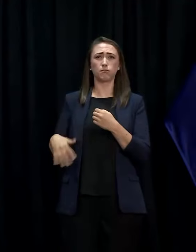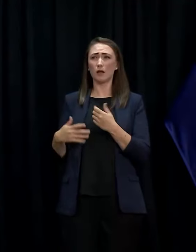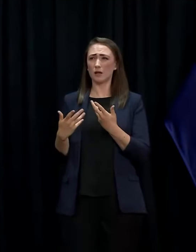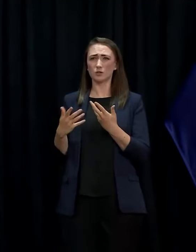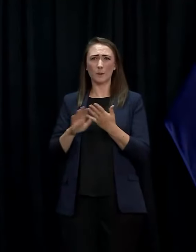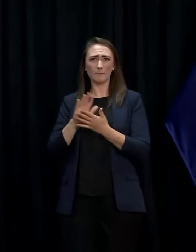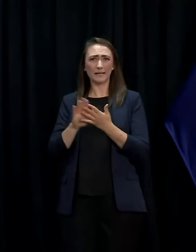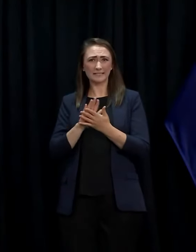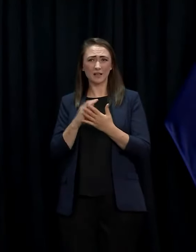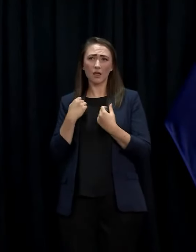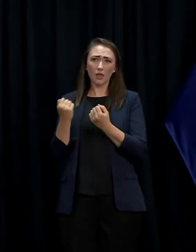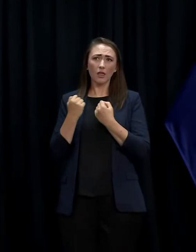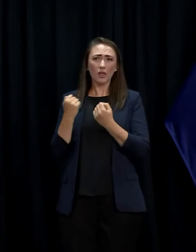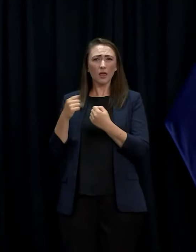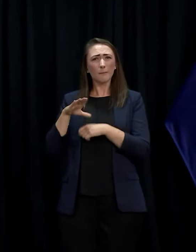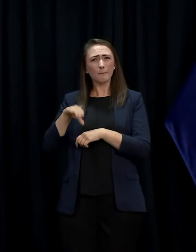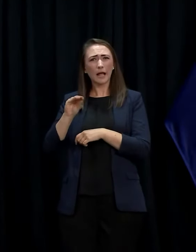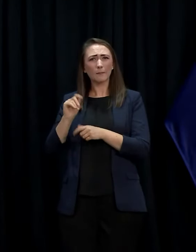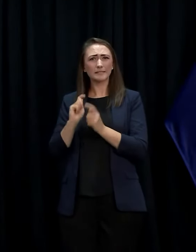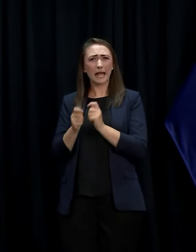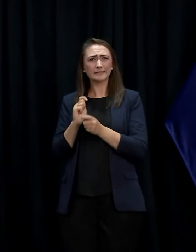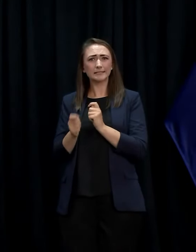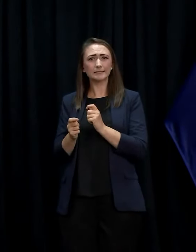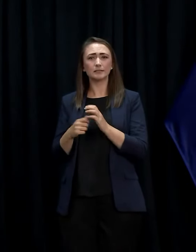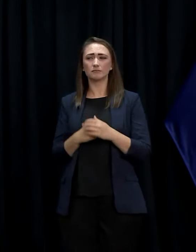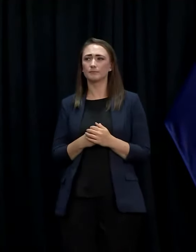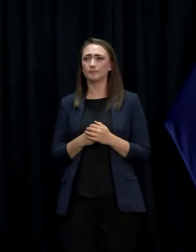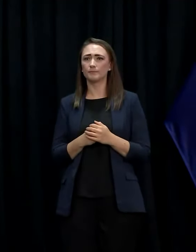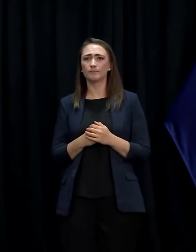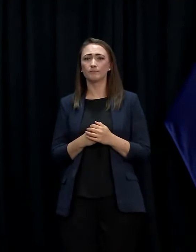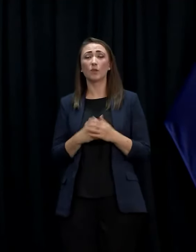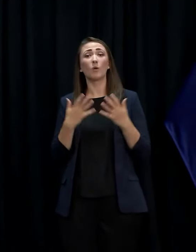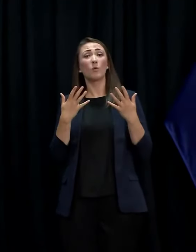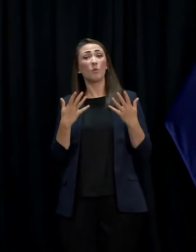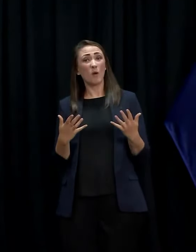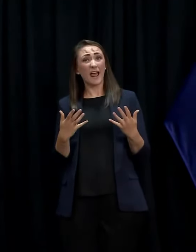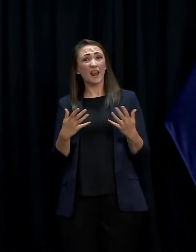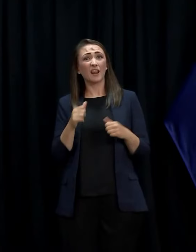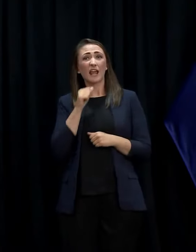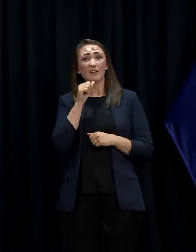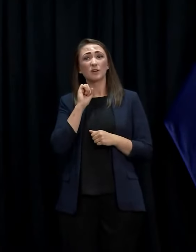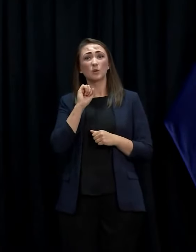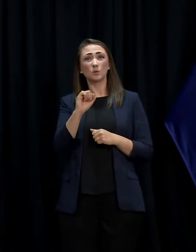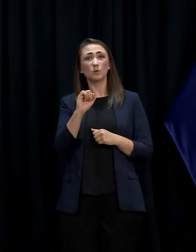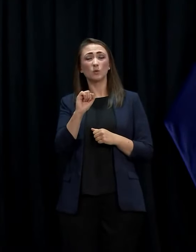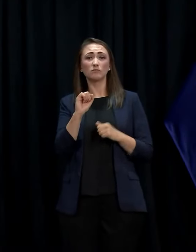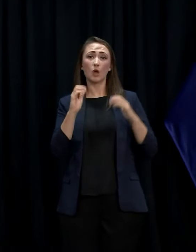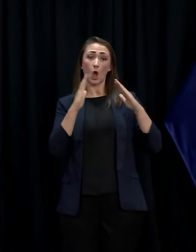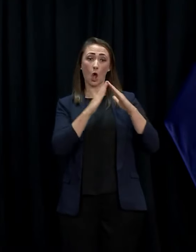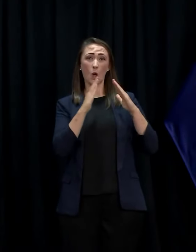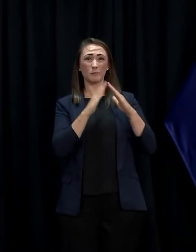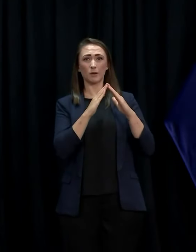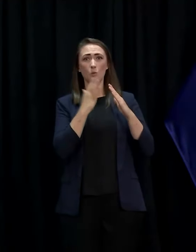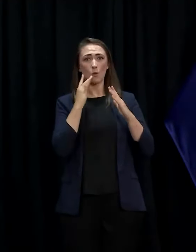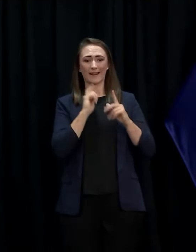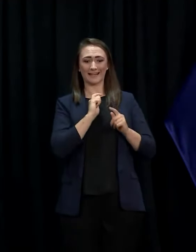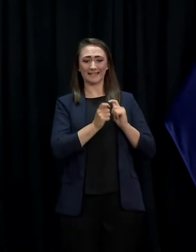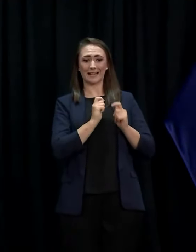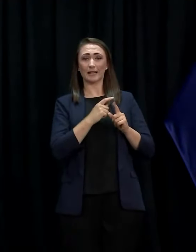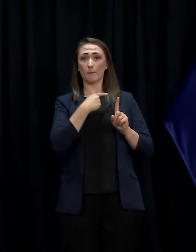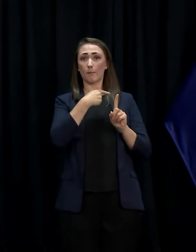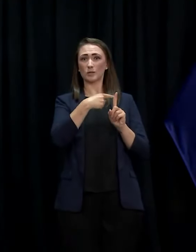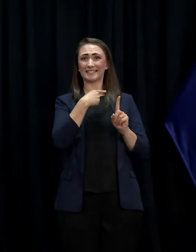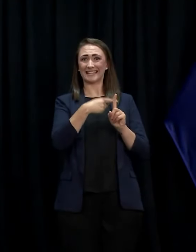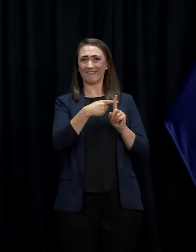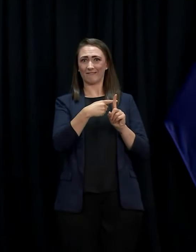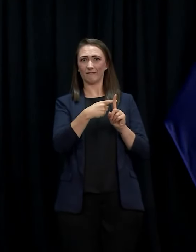course, it's the real focus is on your household contacts and during the period in which someone is in isolation.